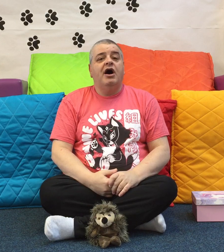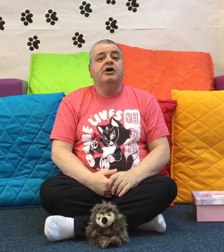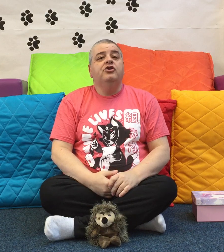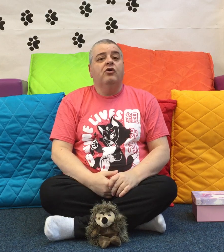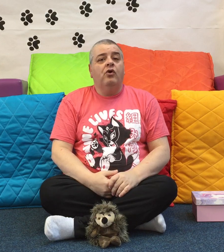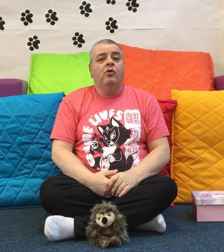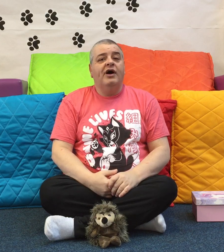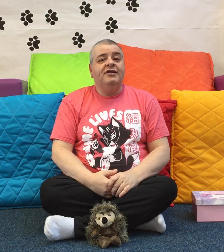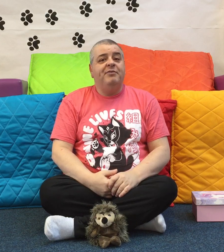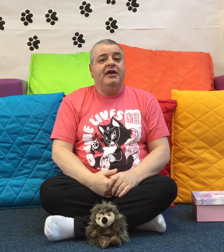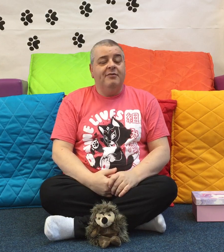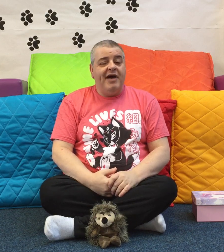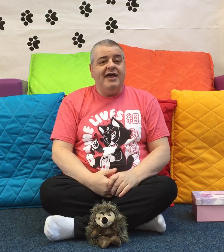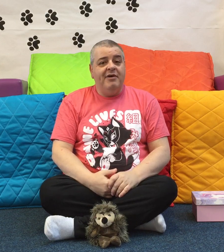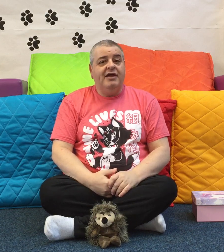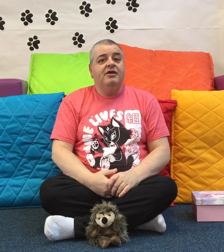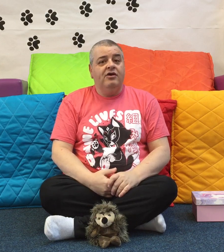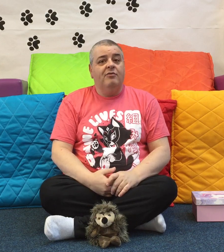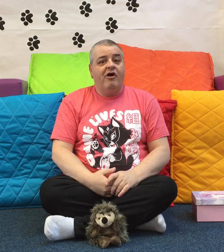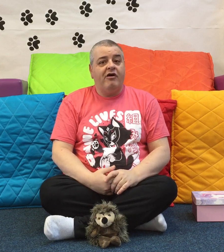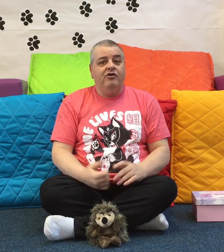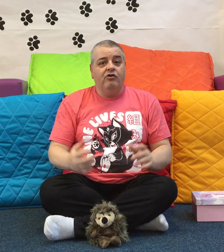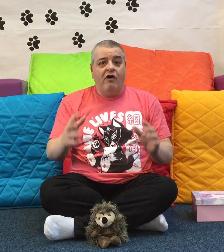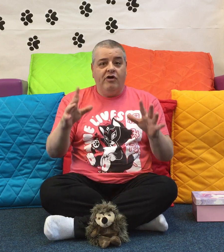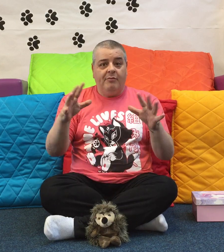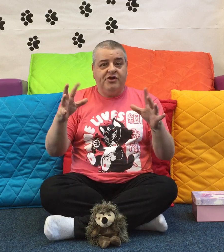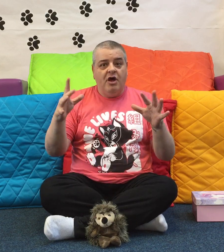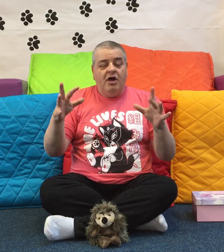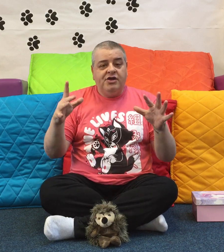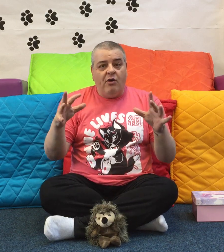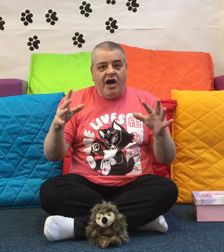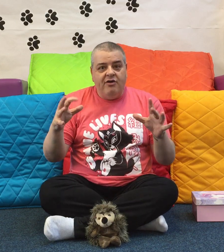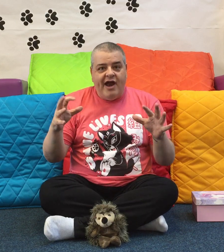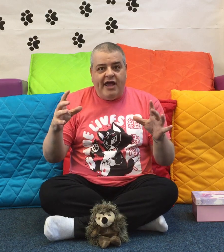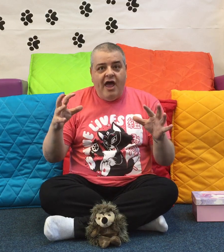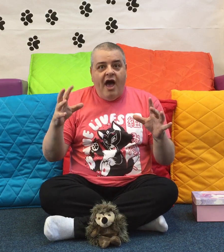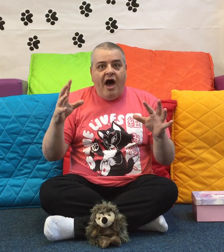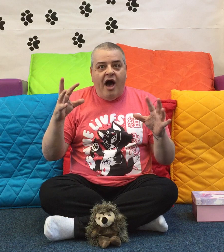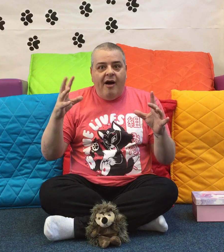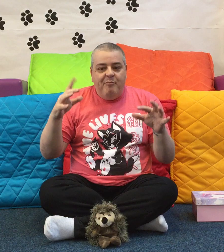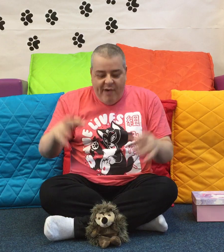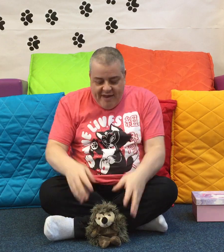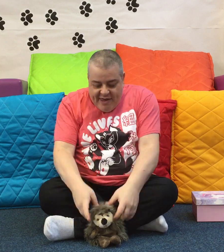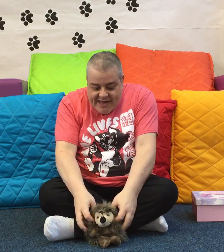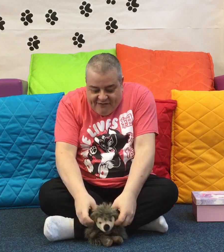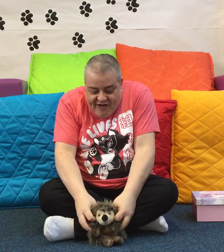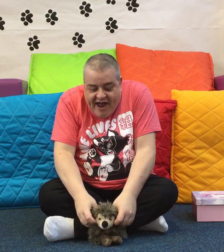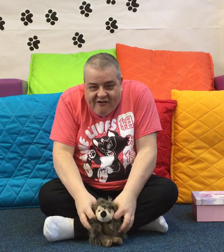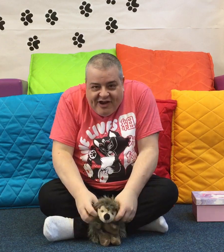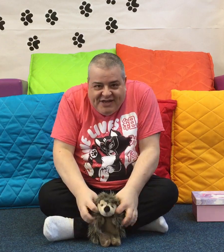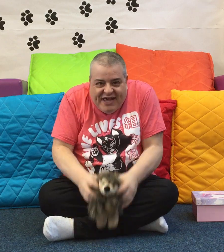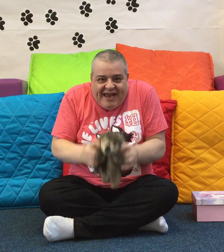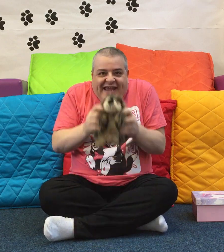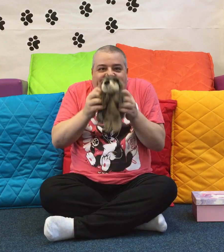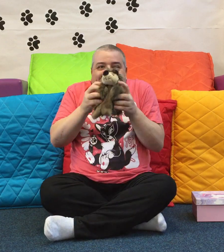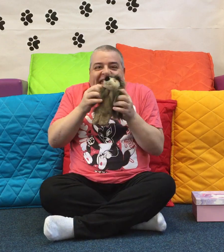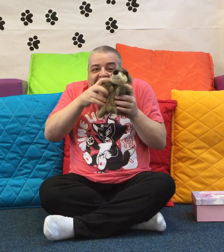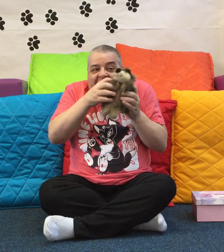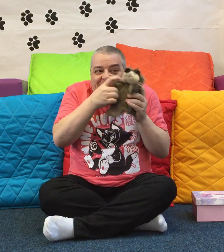are, you'll always be the baby to your grown-ups. So are you ready? A baby is very tickly. A